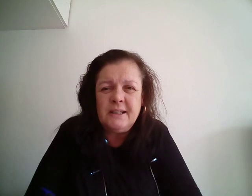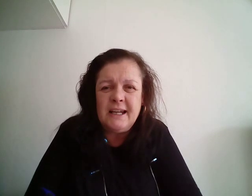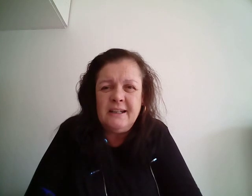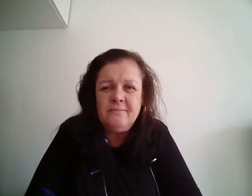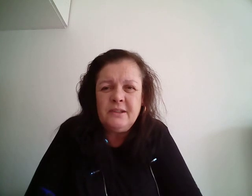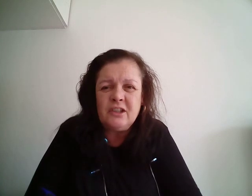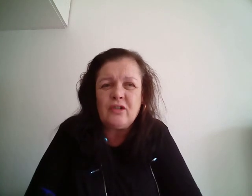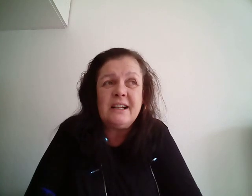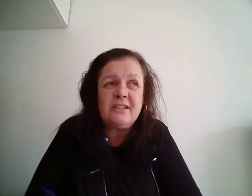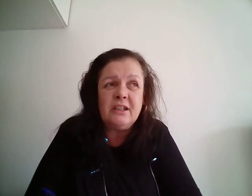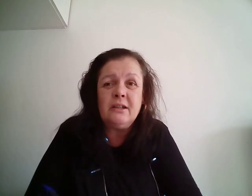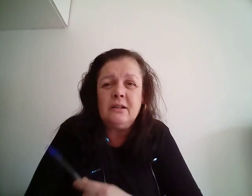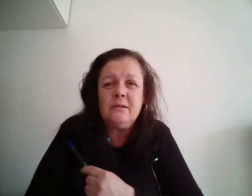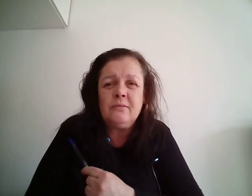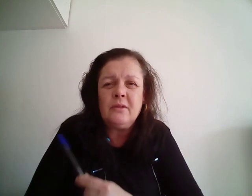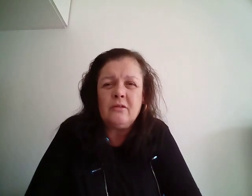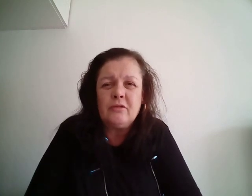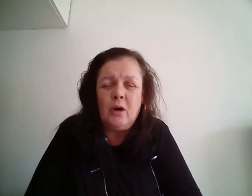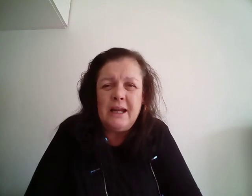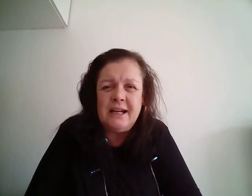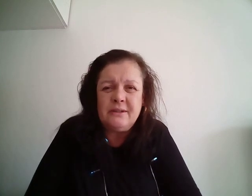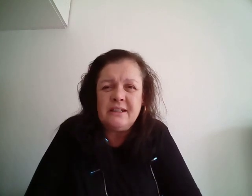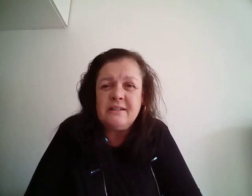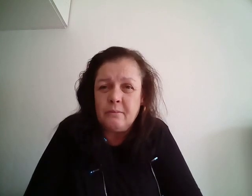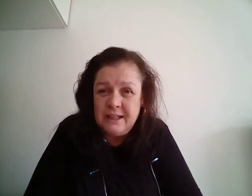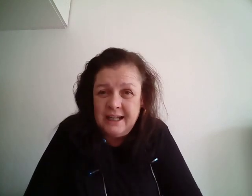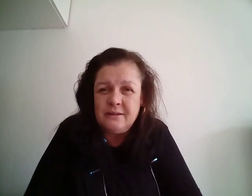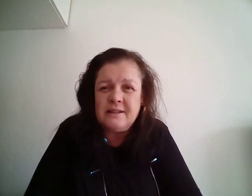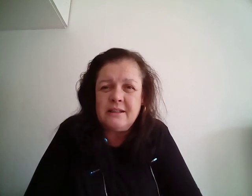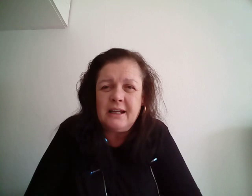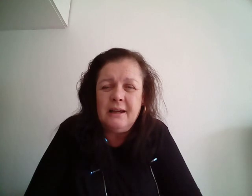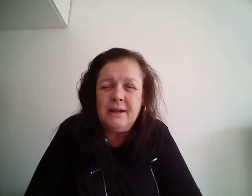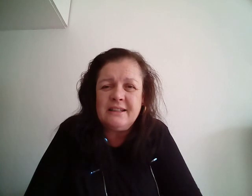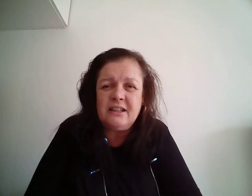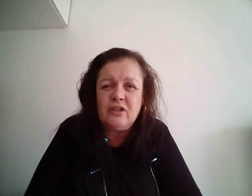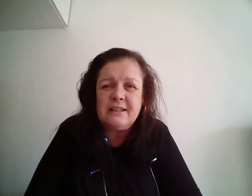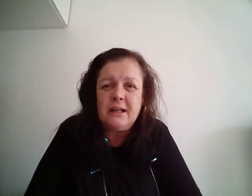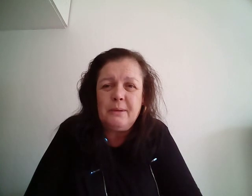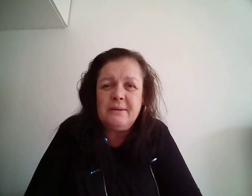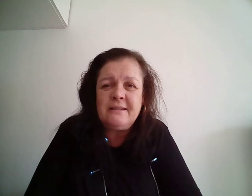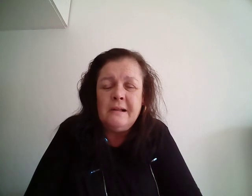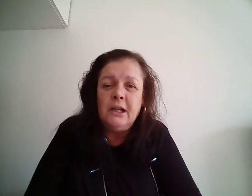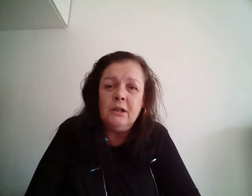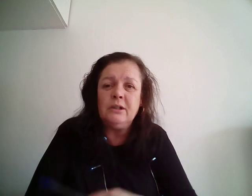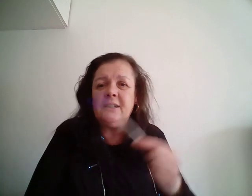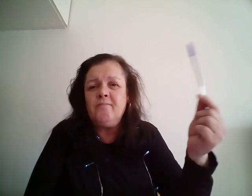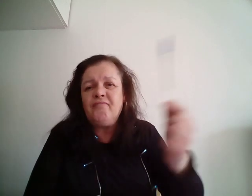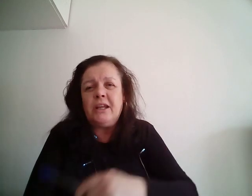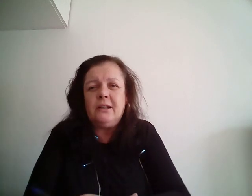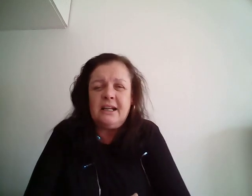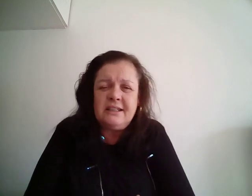Okay? They're trying to roll out something else. Okay, my delicious little babies. Well, that is